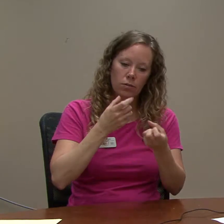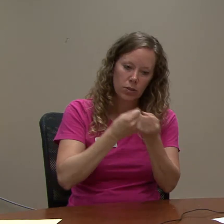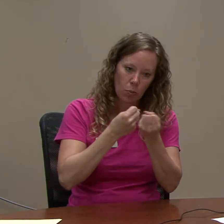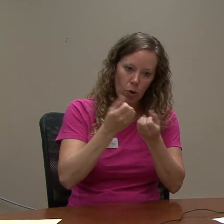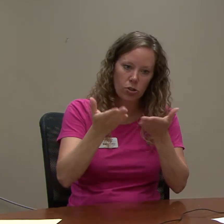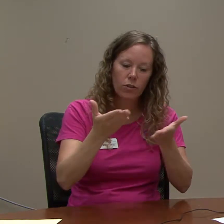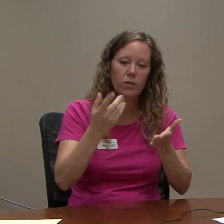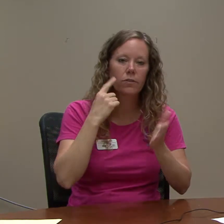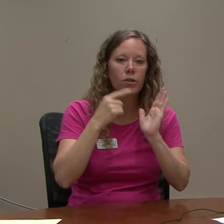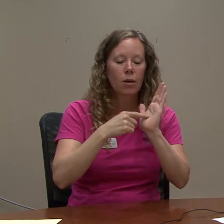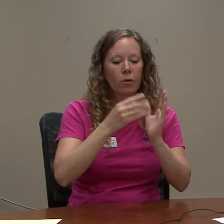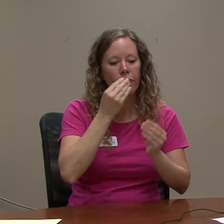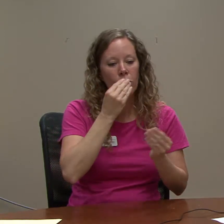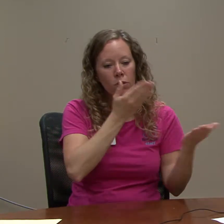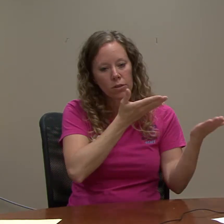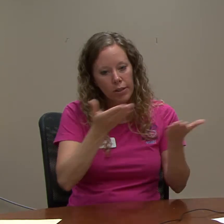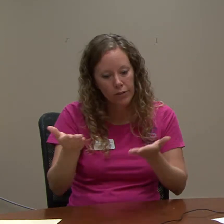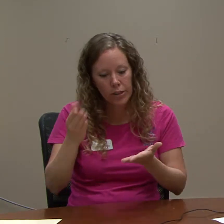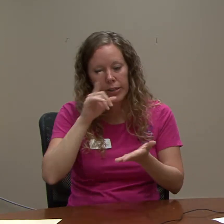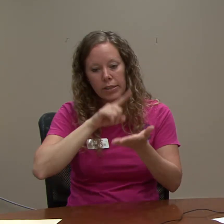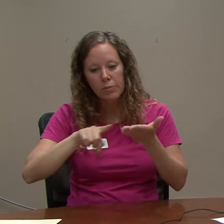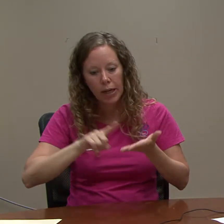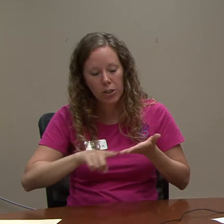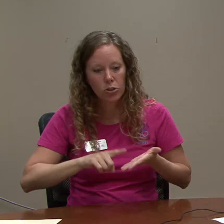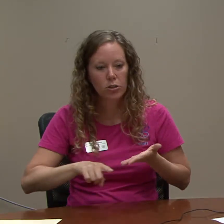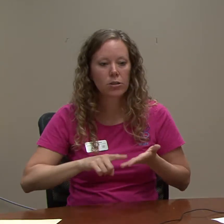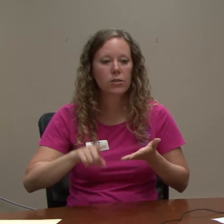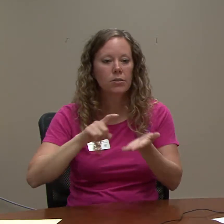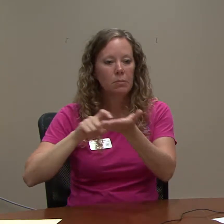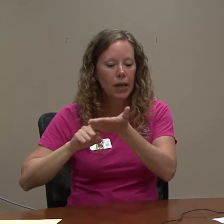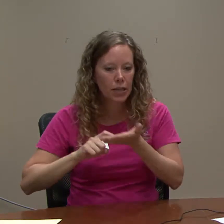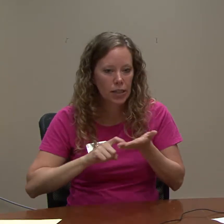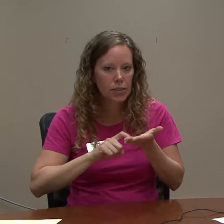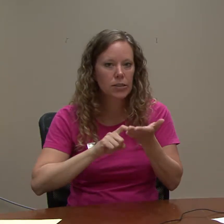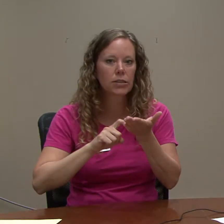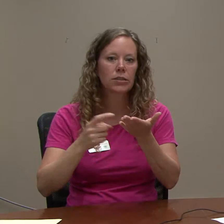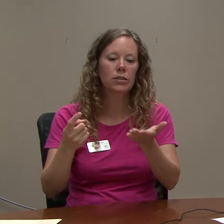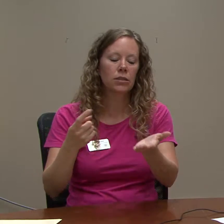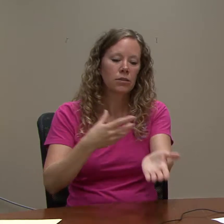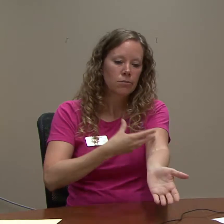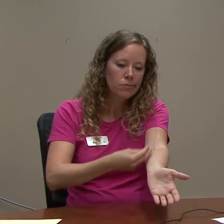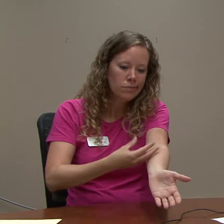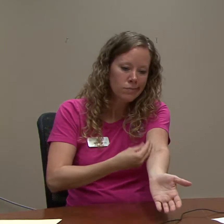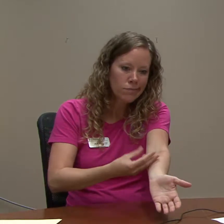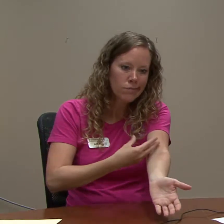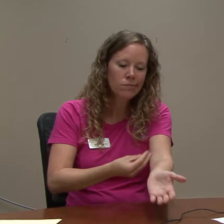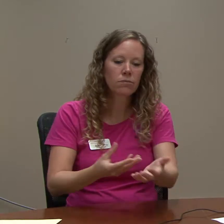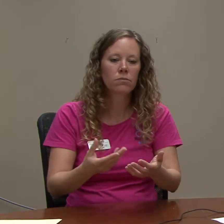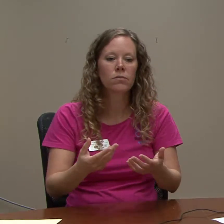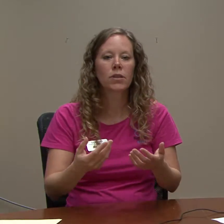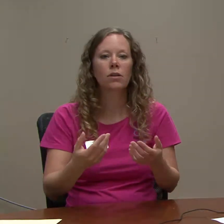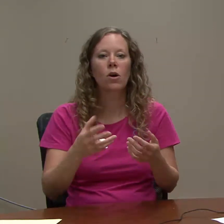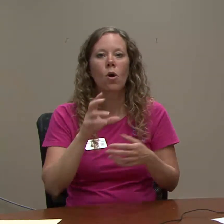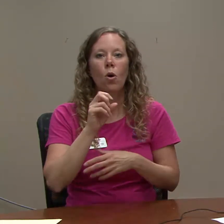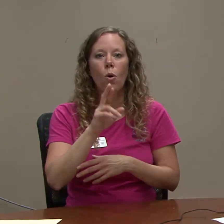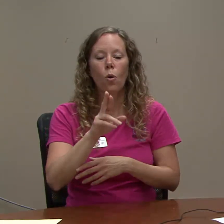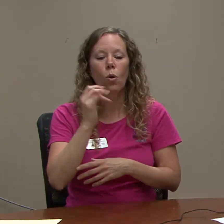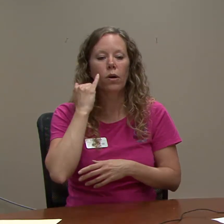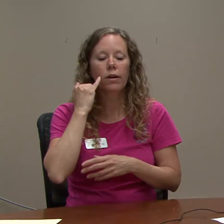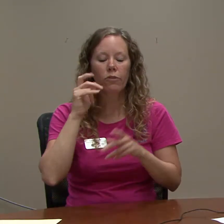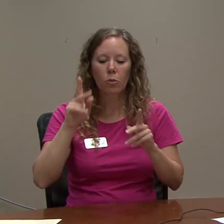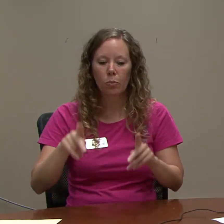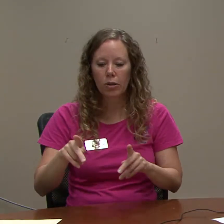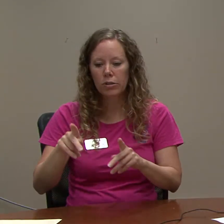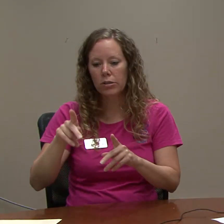food delivery, inspectors, maintenance, healthcare services like phlebotomy, taking blood, or a person visiting a